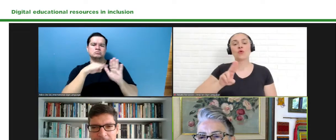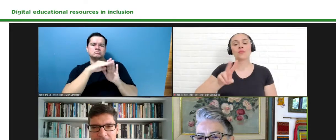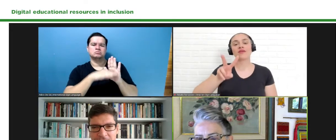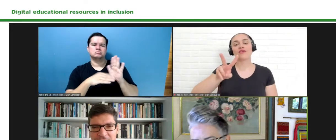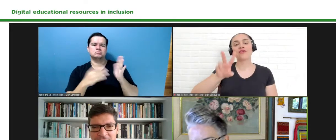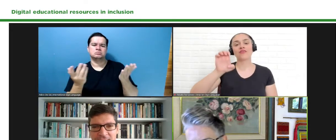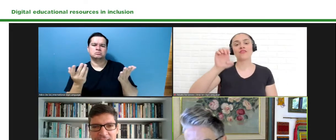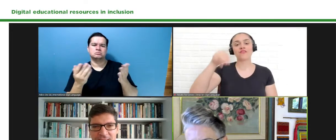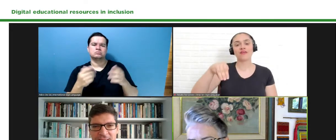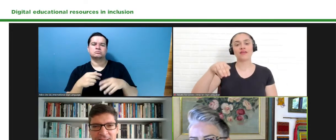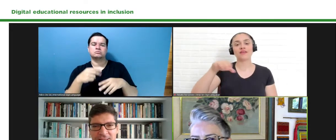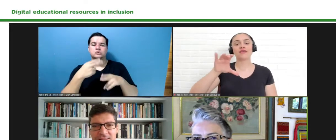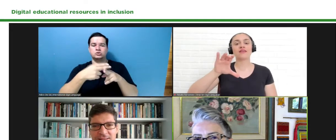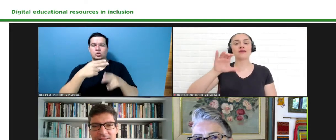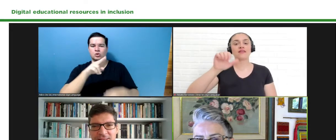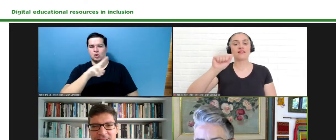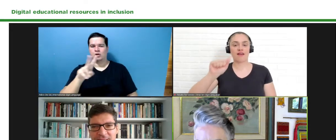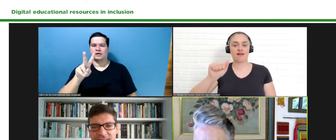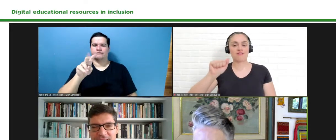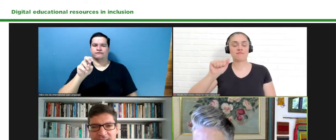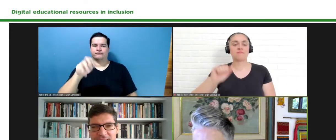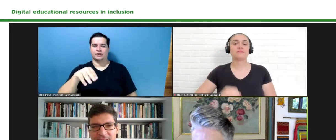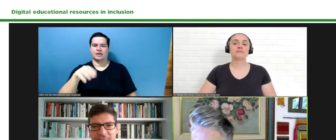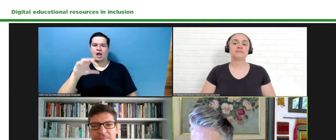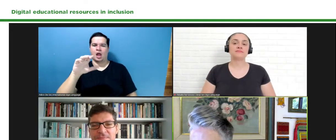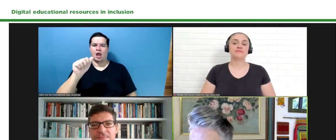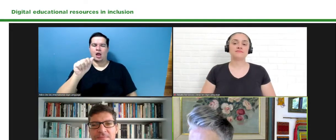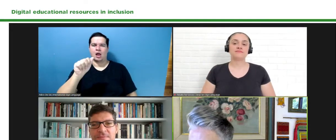Thank you, Rodrigo. It's a pleasure to be here.